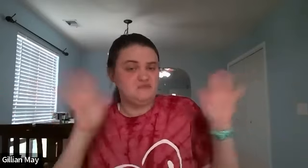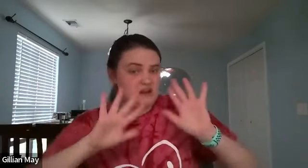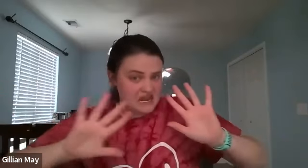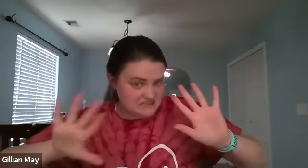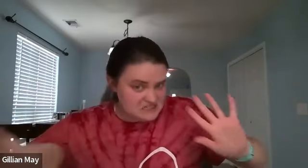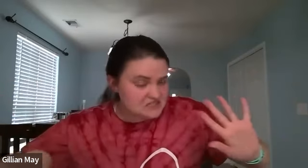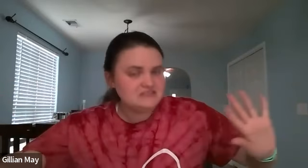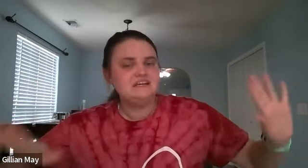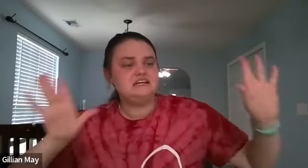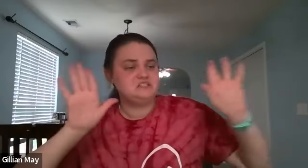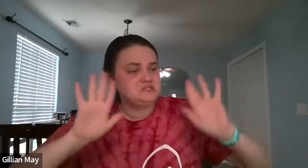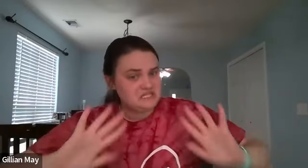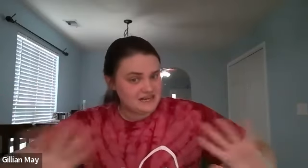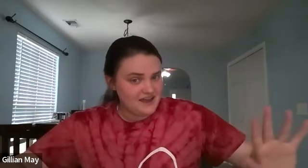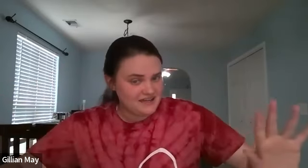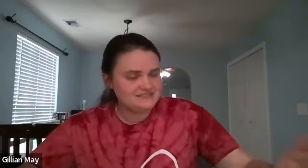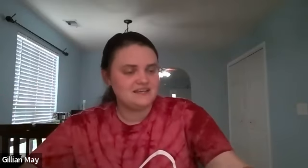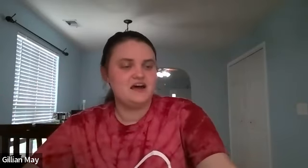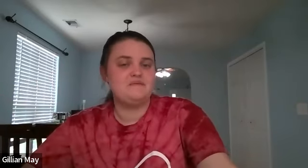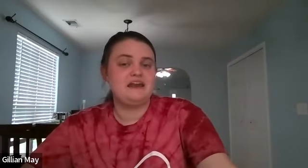already had dinner, enjoy your night. And I will